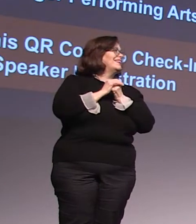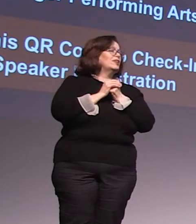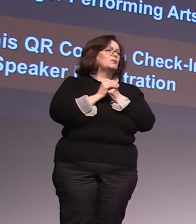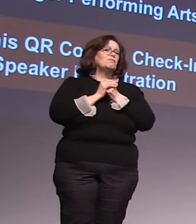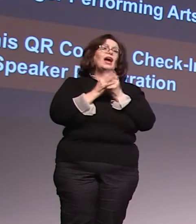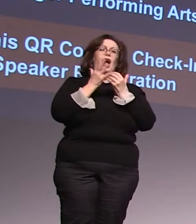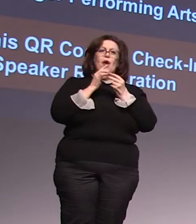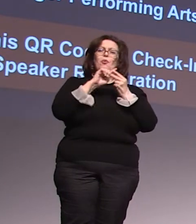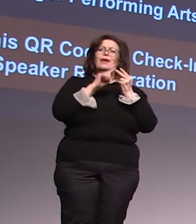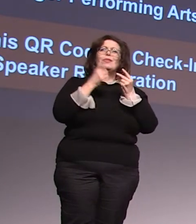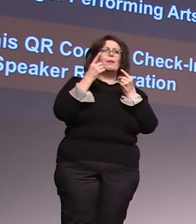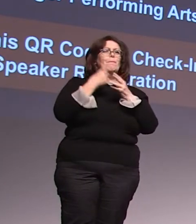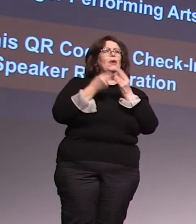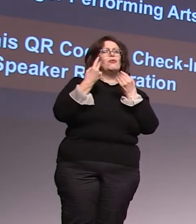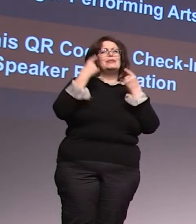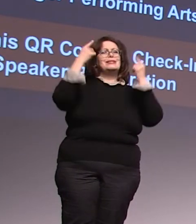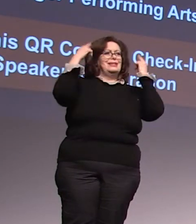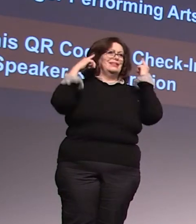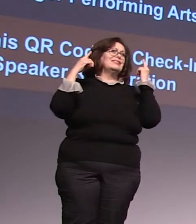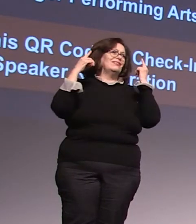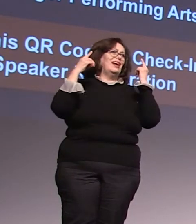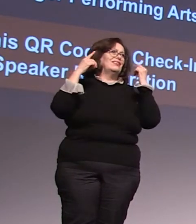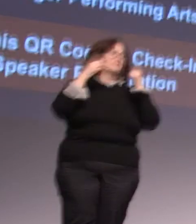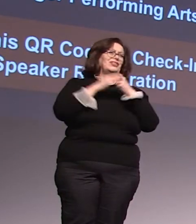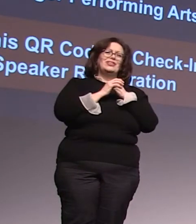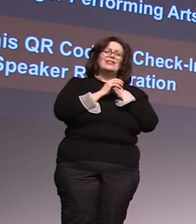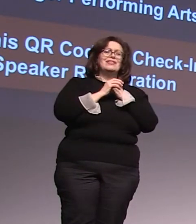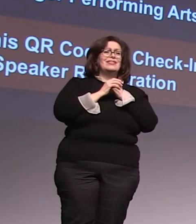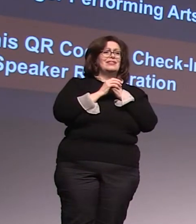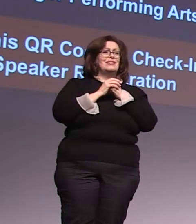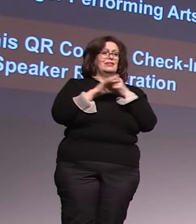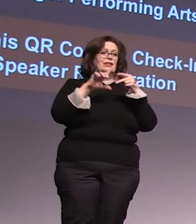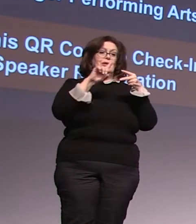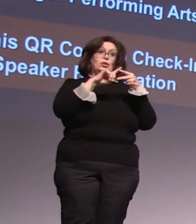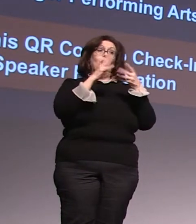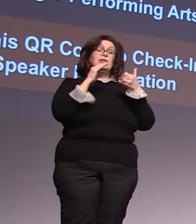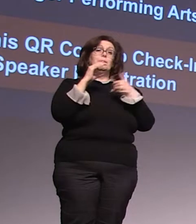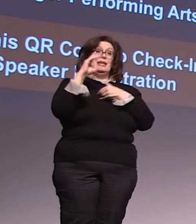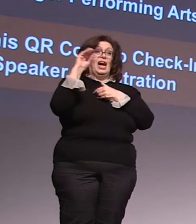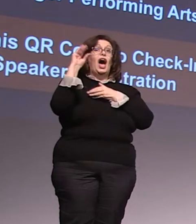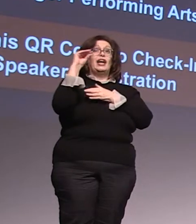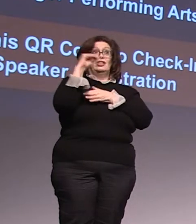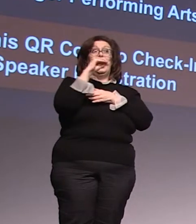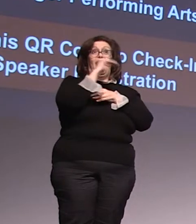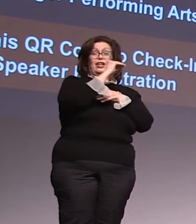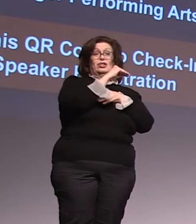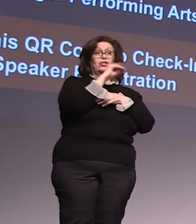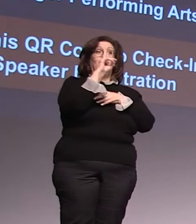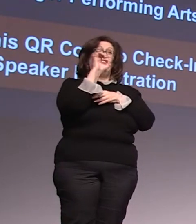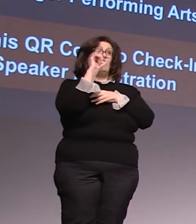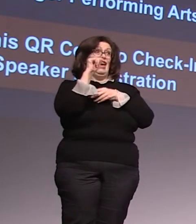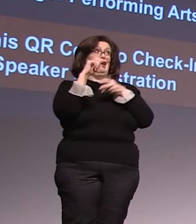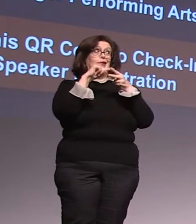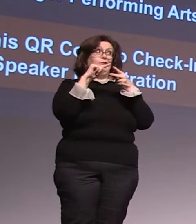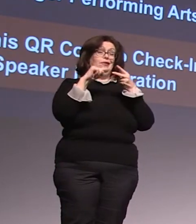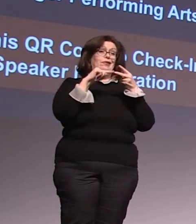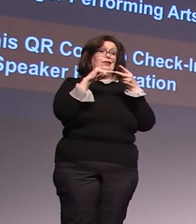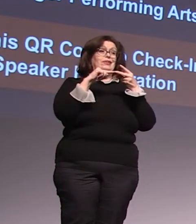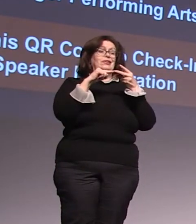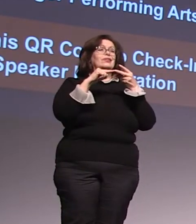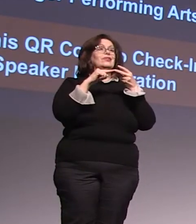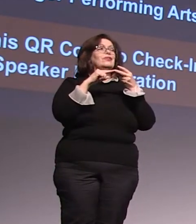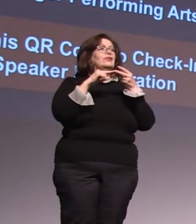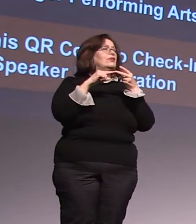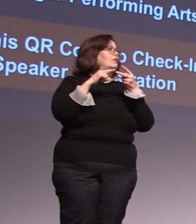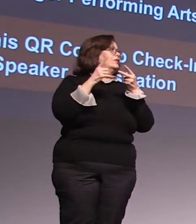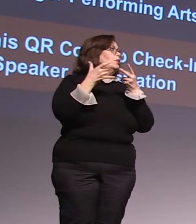successful and to achieve their greatest dreams. Ellie wants to be a dinosaur vet. still, and great, maybe someday that